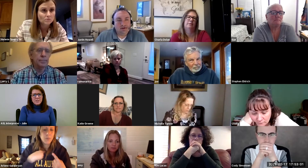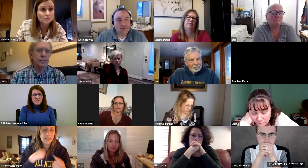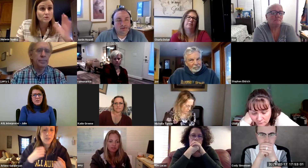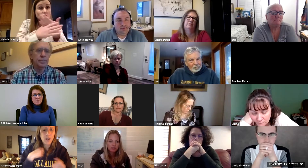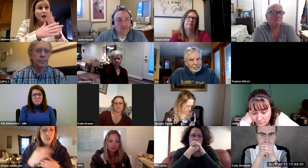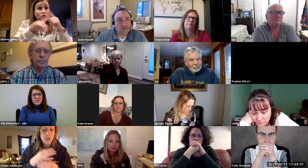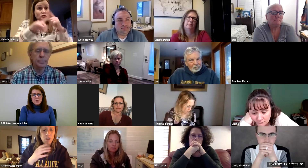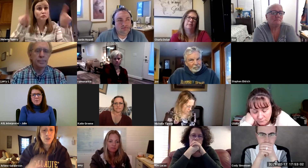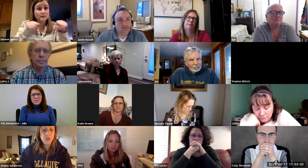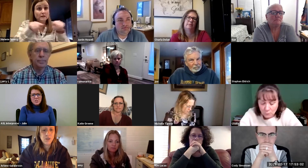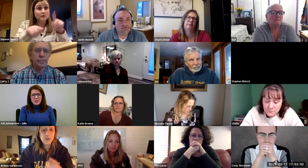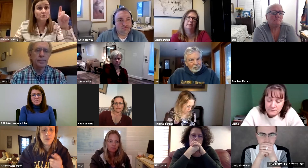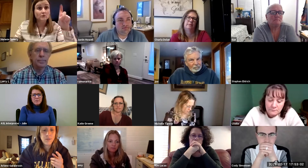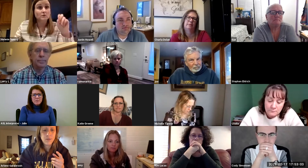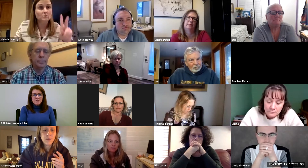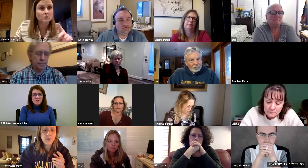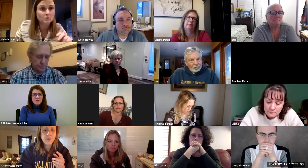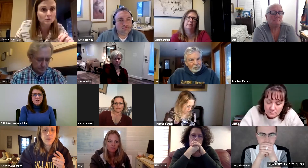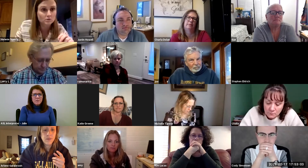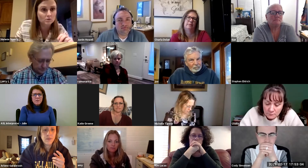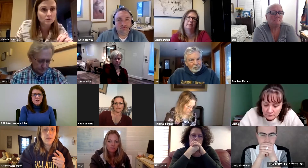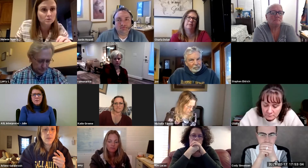I'm gonna have to, can you allow me to share